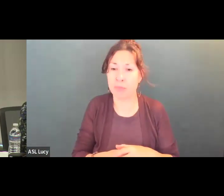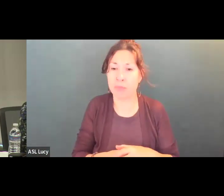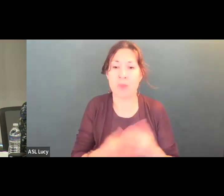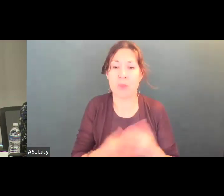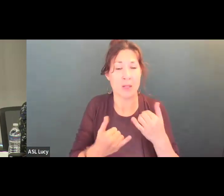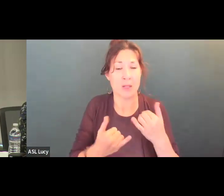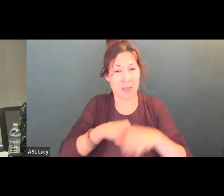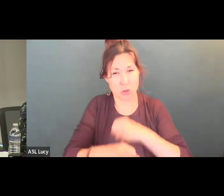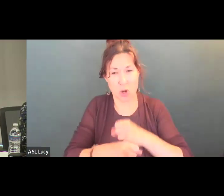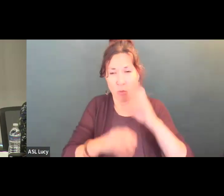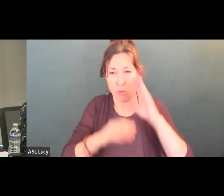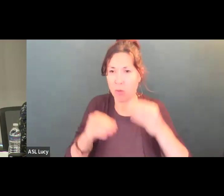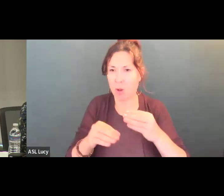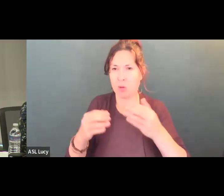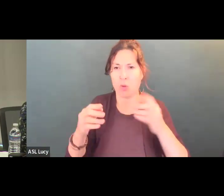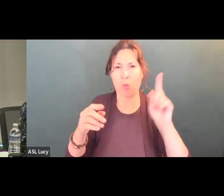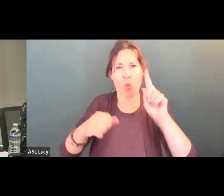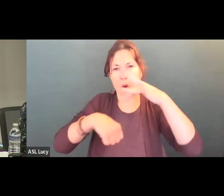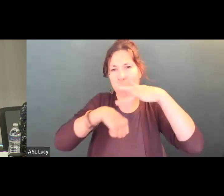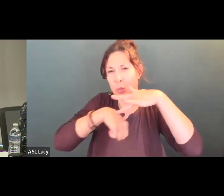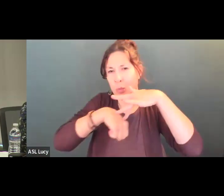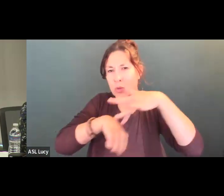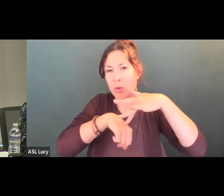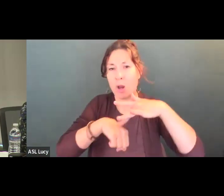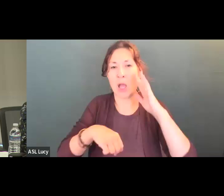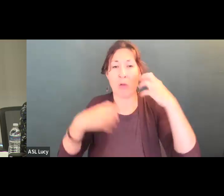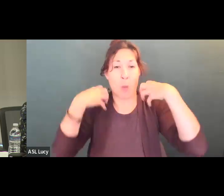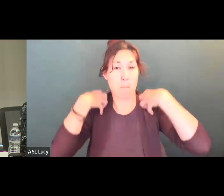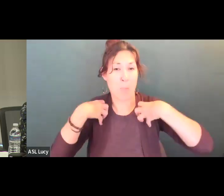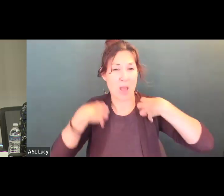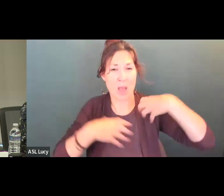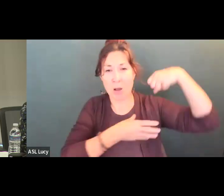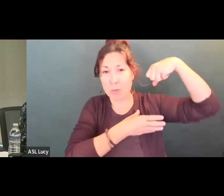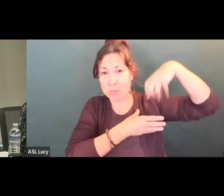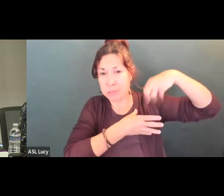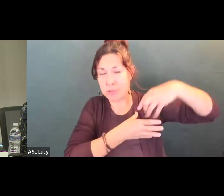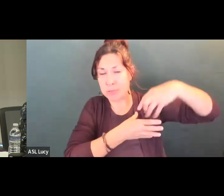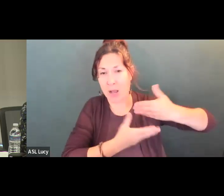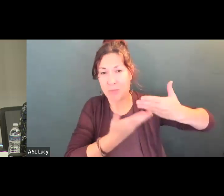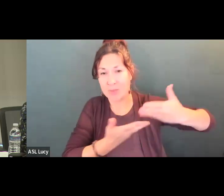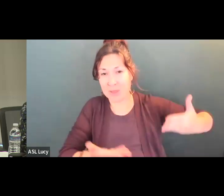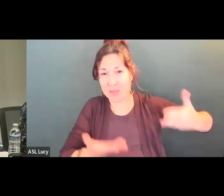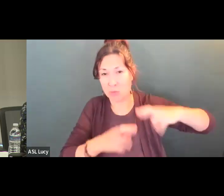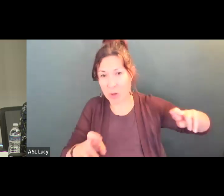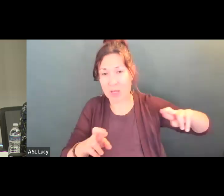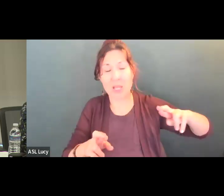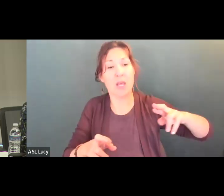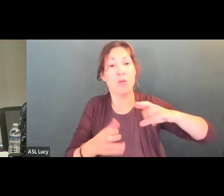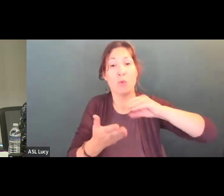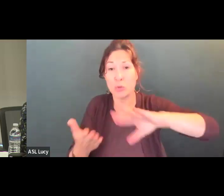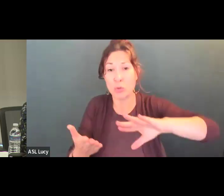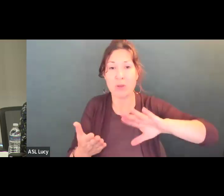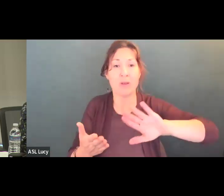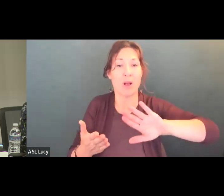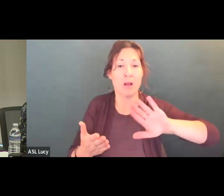resources. We provided backpacks loaded with school supplies to each student on the list and their siblings. We offered